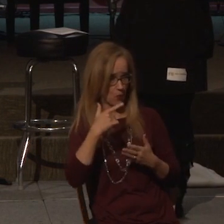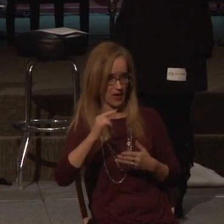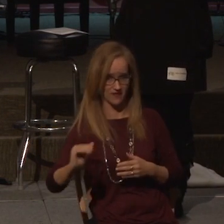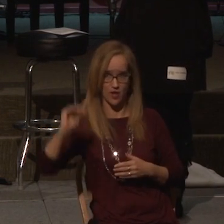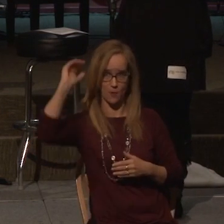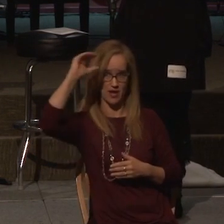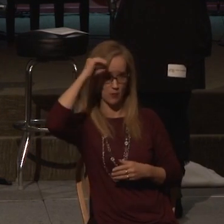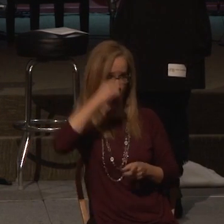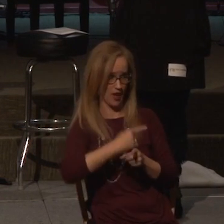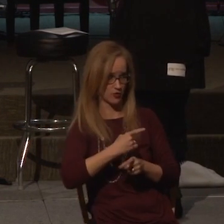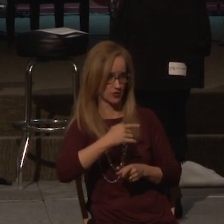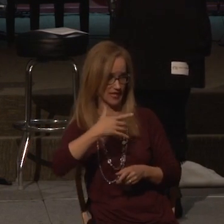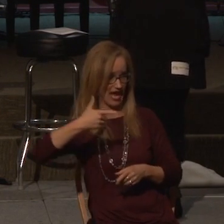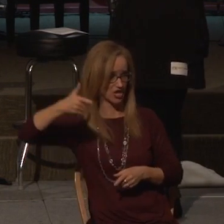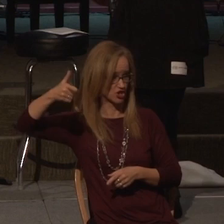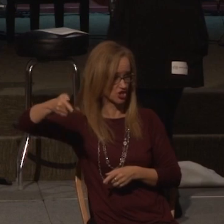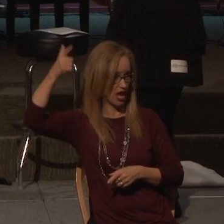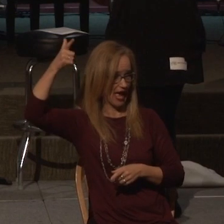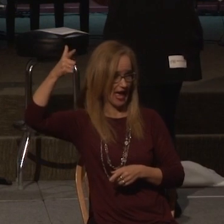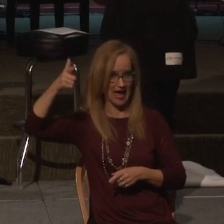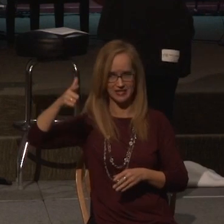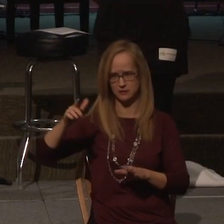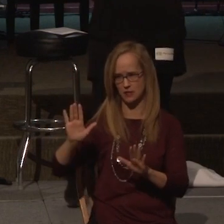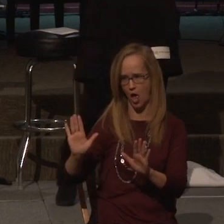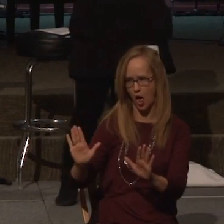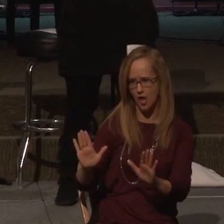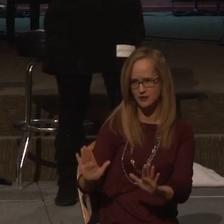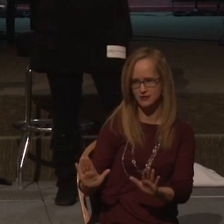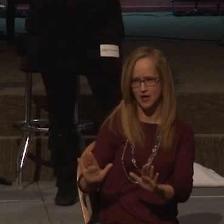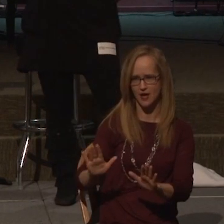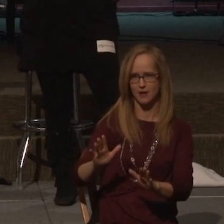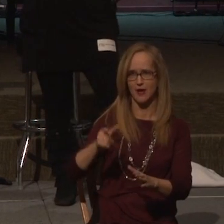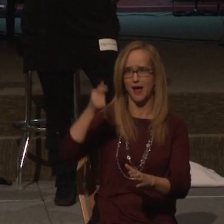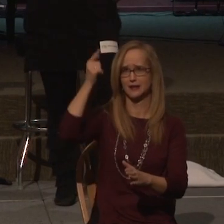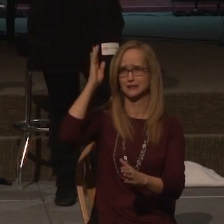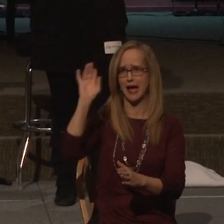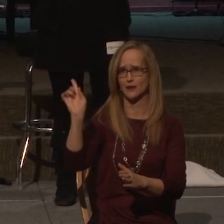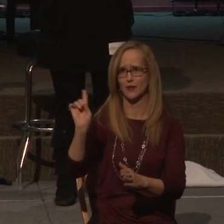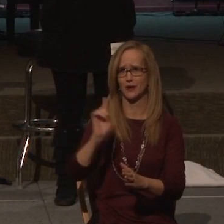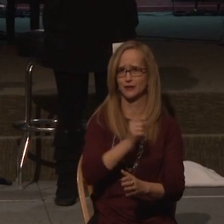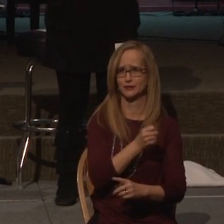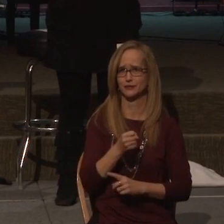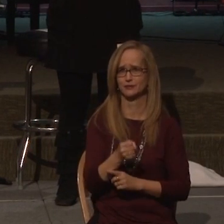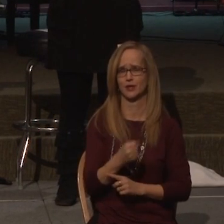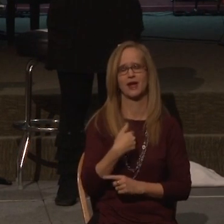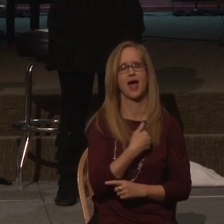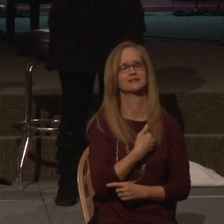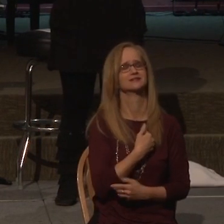in the apartments that are next to us. Awesome! God, where did you bring us?